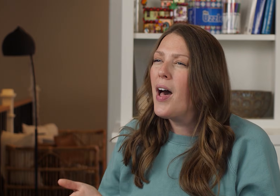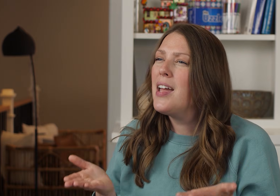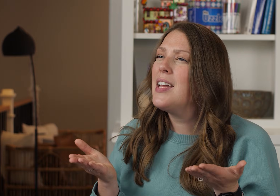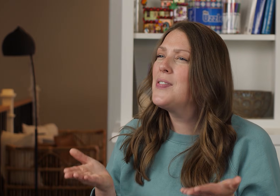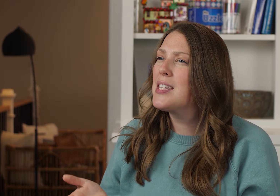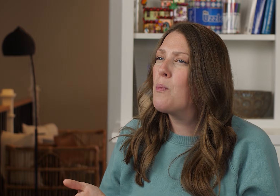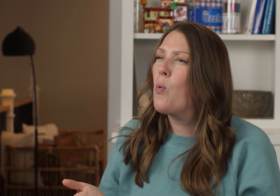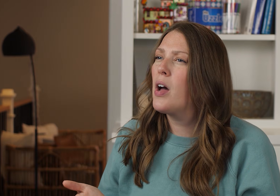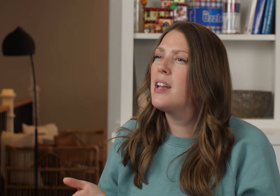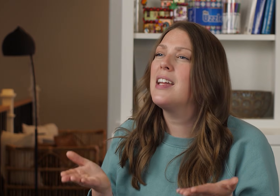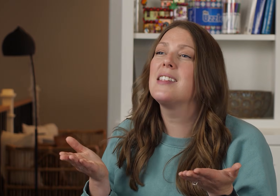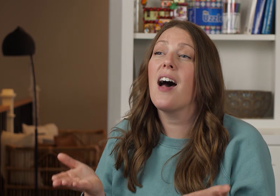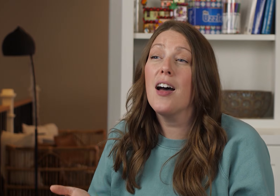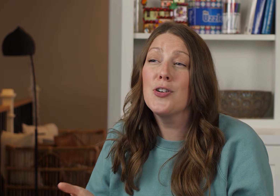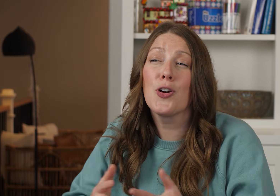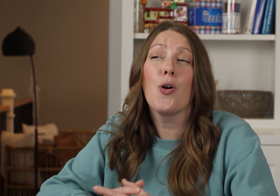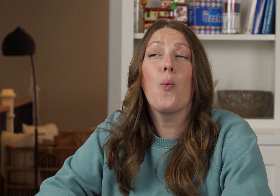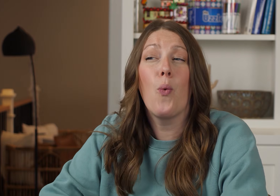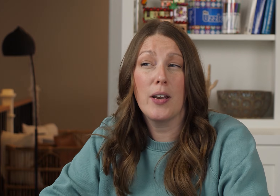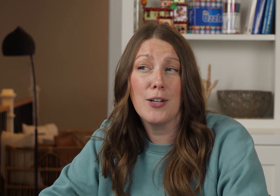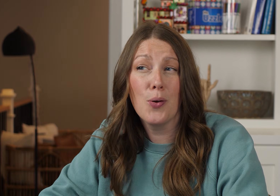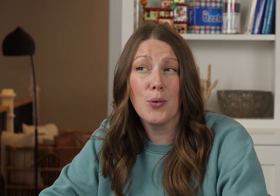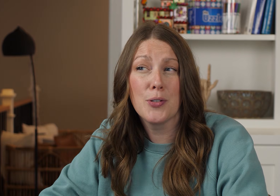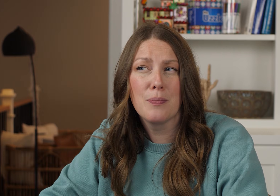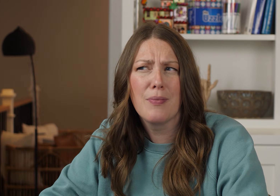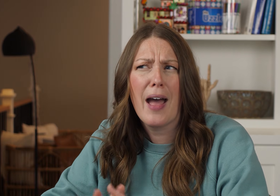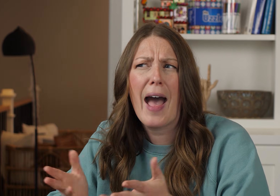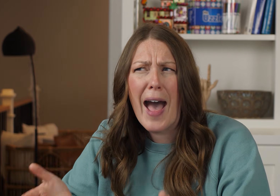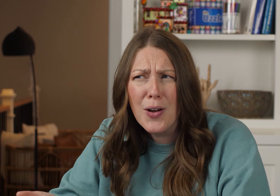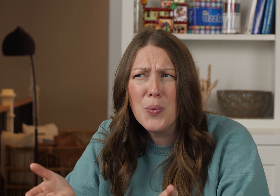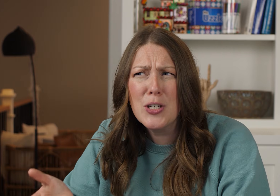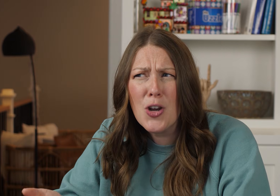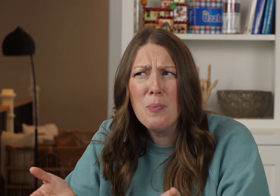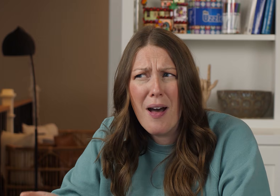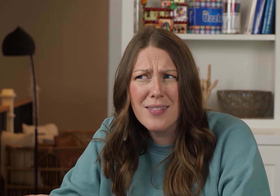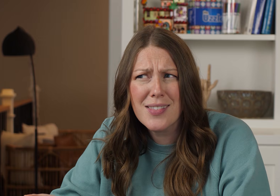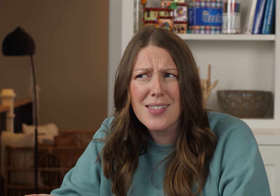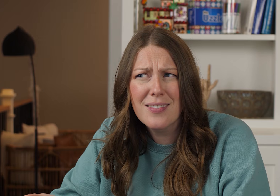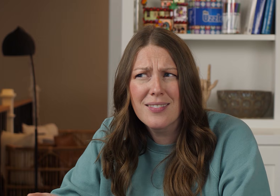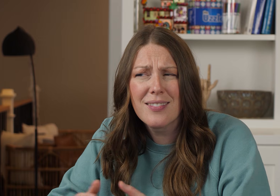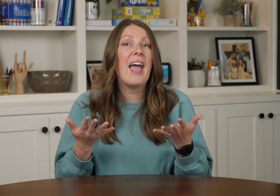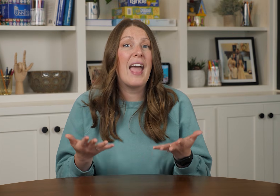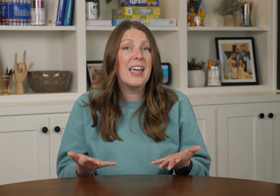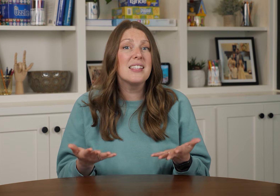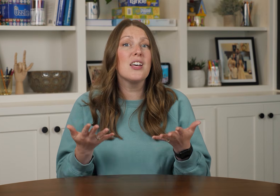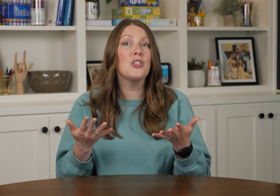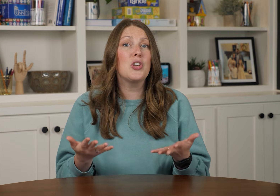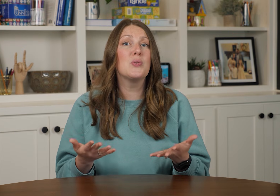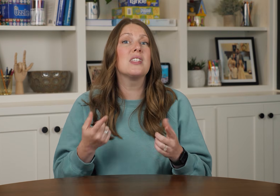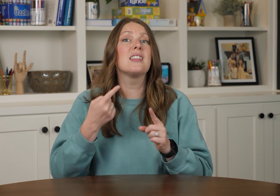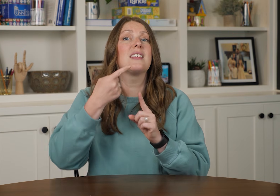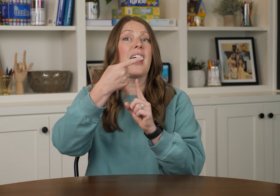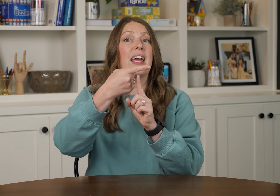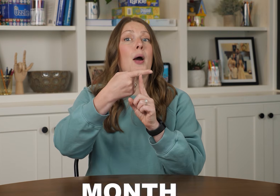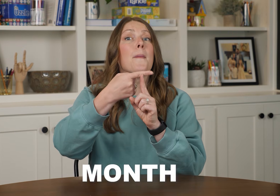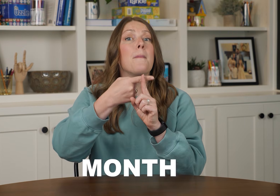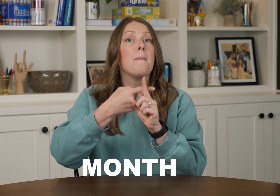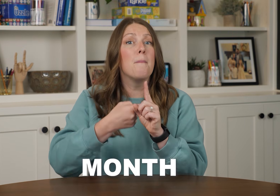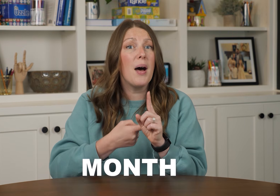what if someone is under 1 year old? How do we show months? ASL uses the sign